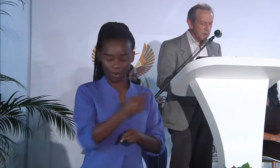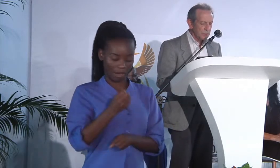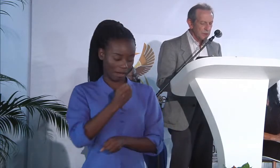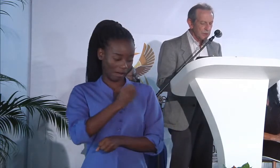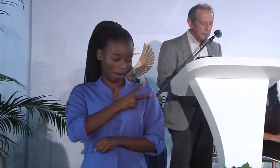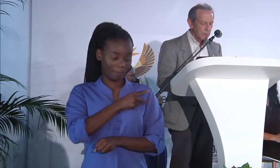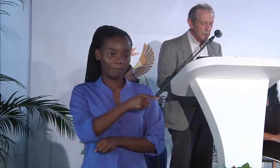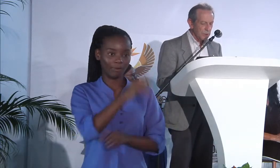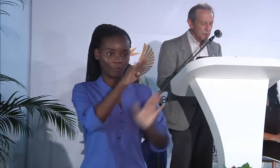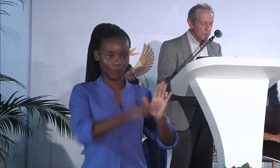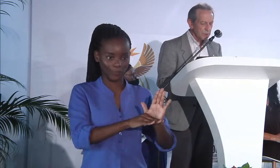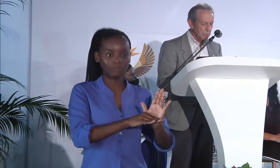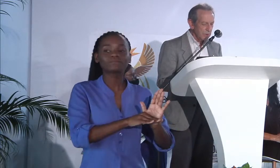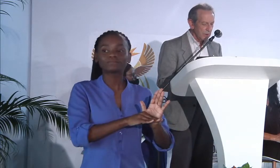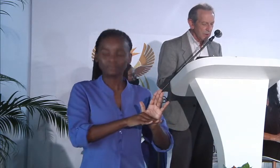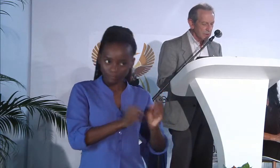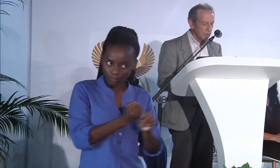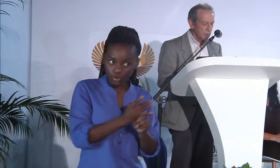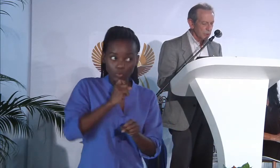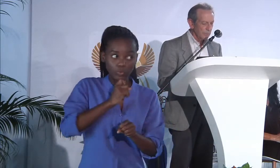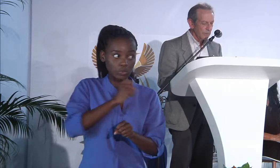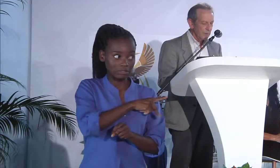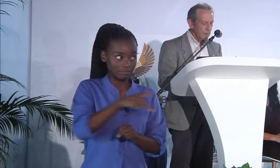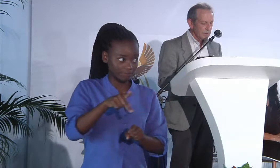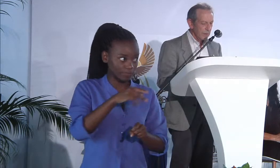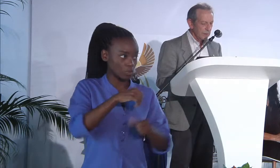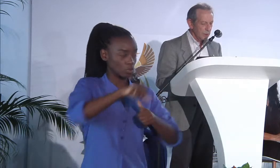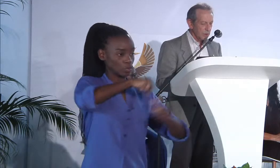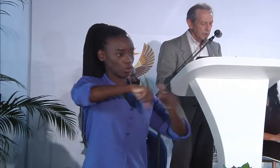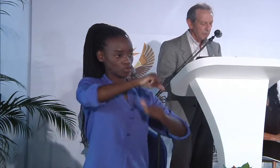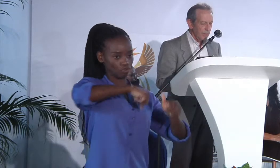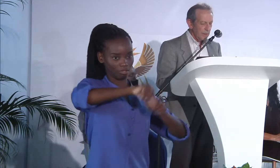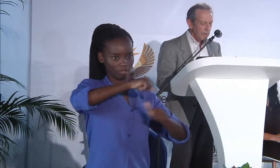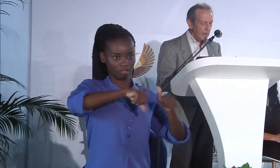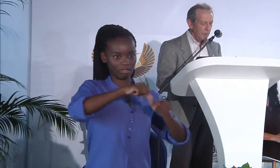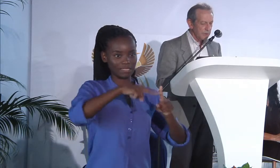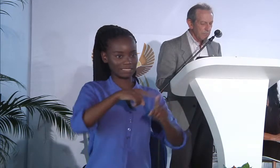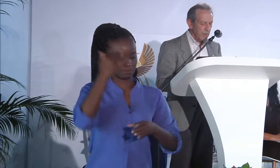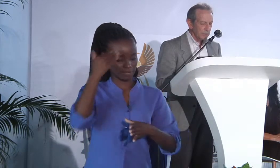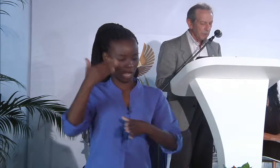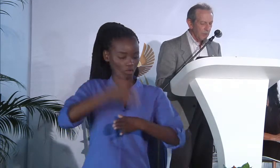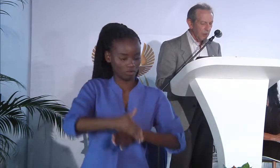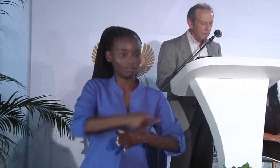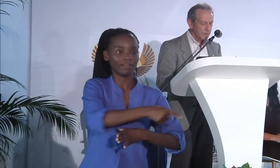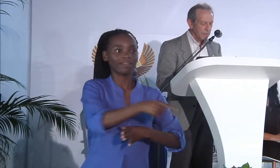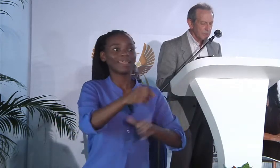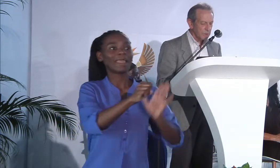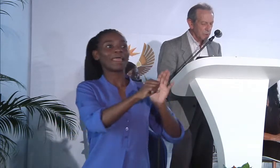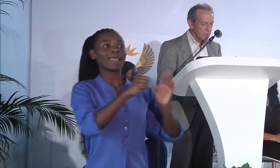holistically treating users to mitigate the social, psychological, and health impact of